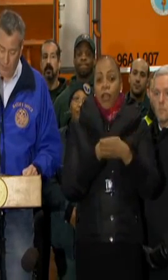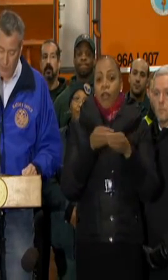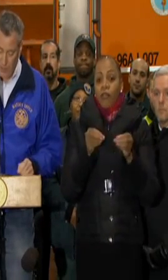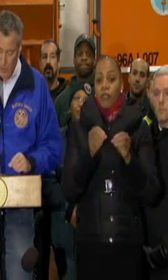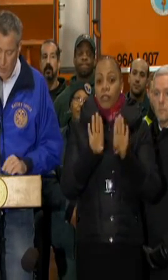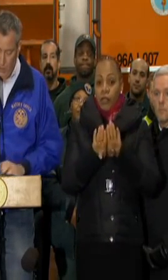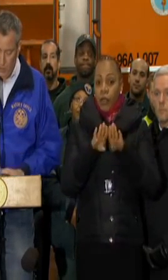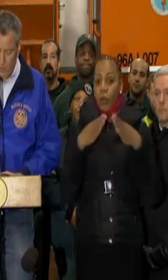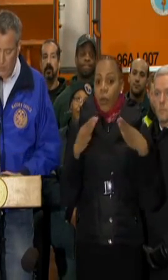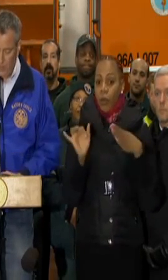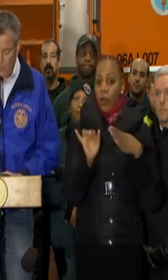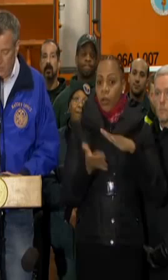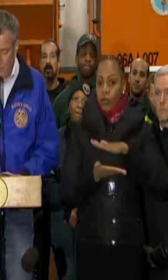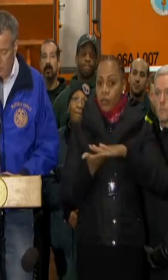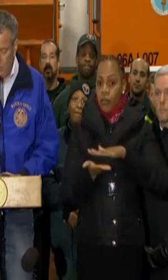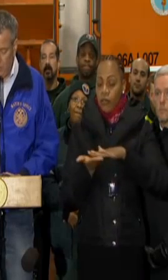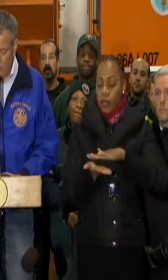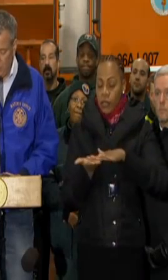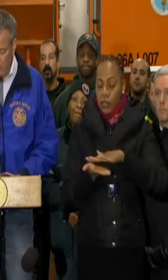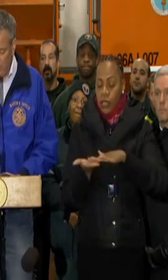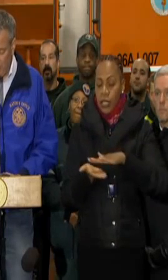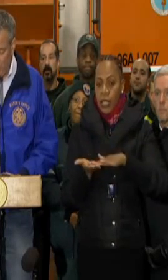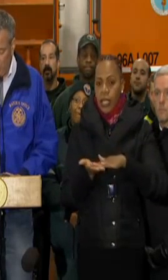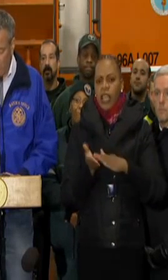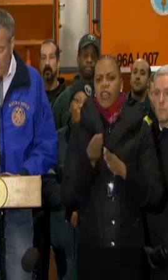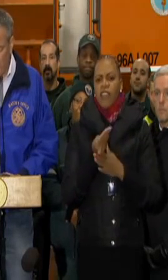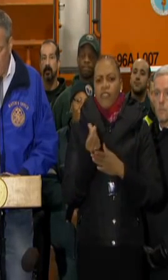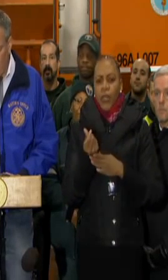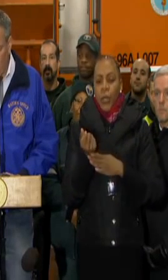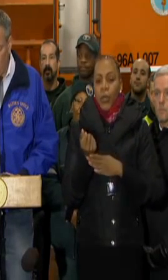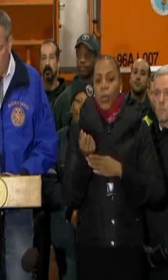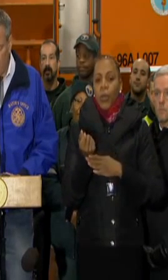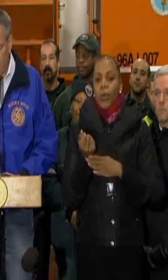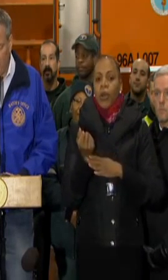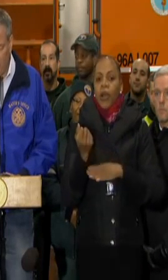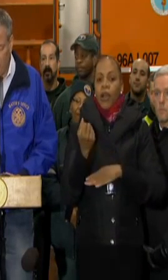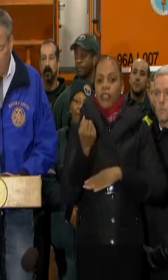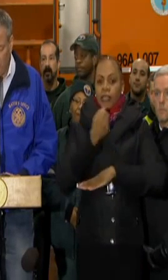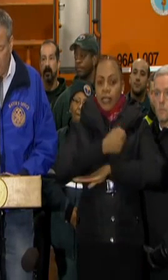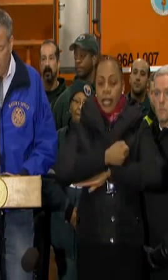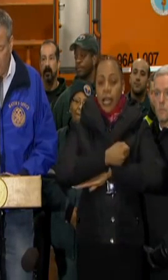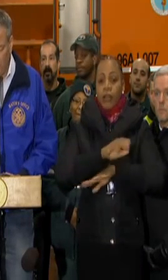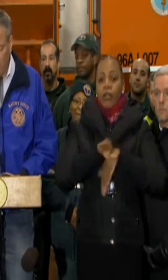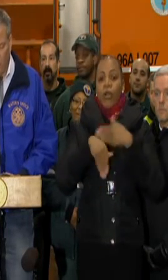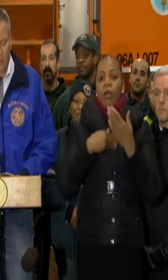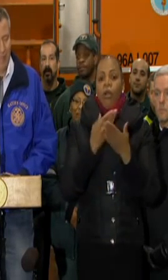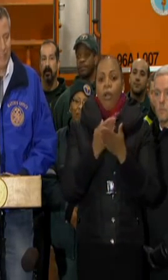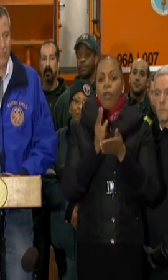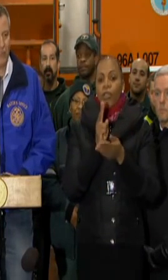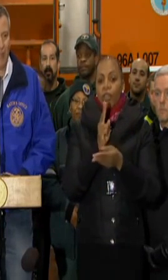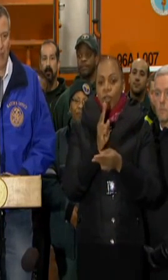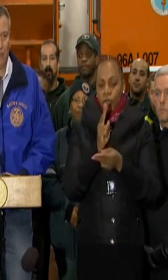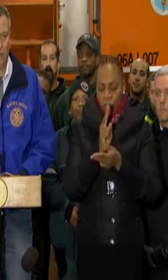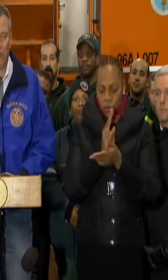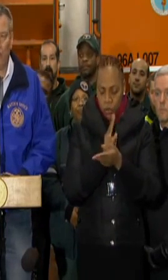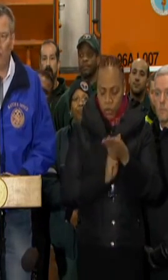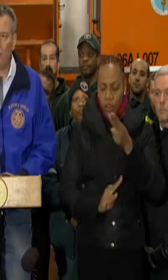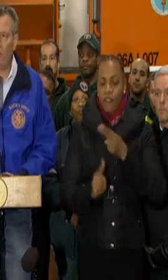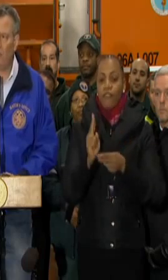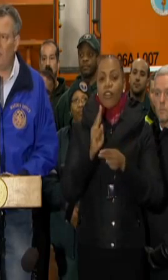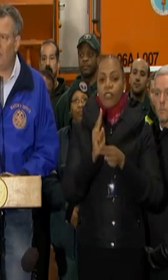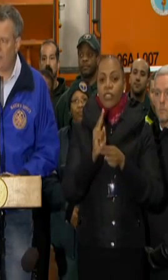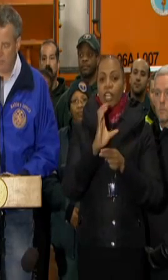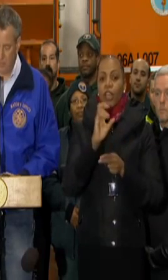functioning. Some things that are shut down or altered today: all City of University of New York classes are canceled today.